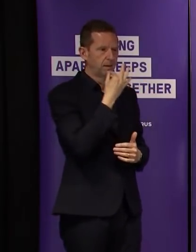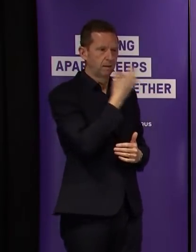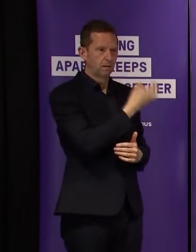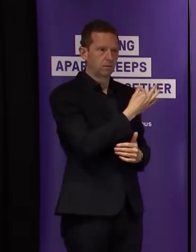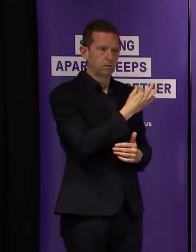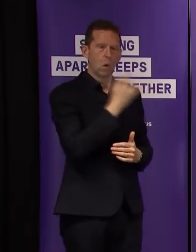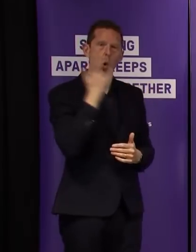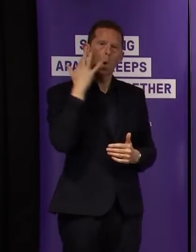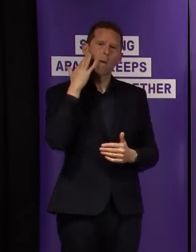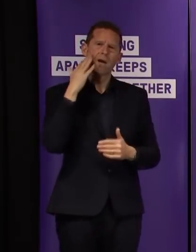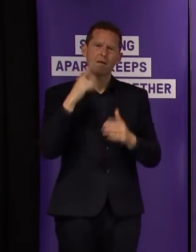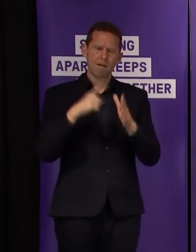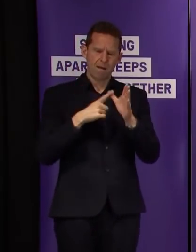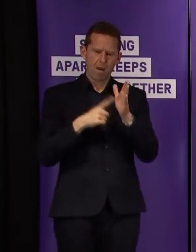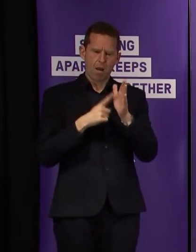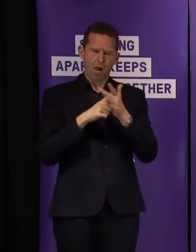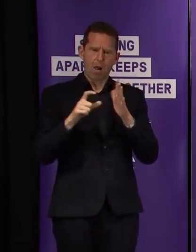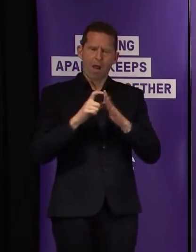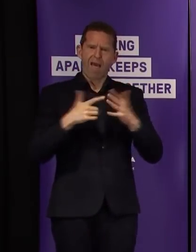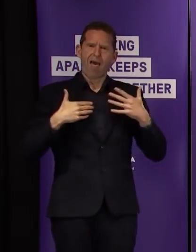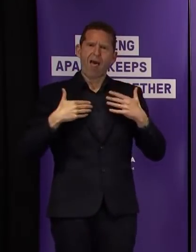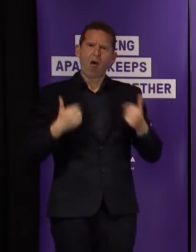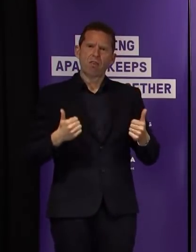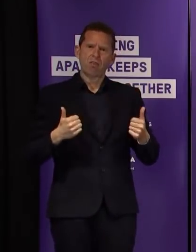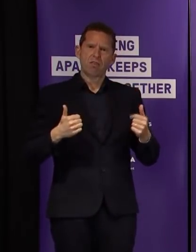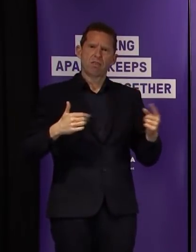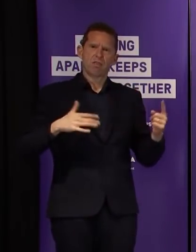allied healthcare will be able to? I think